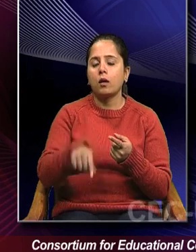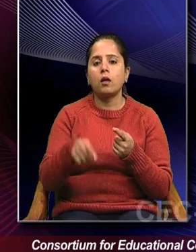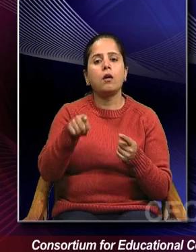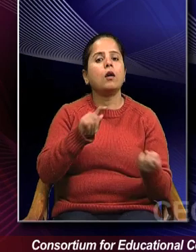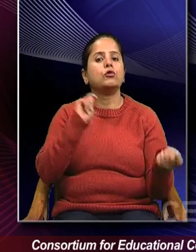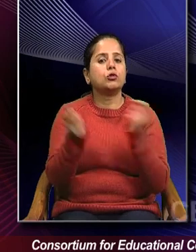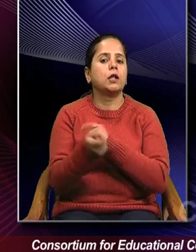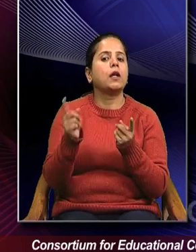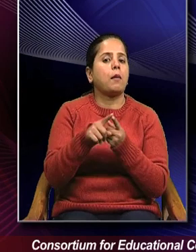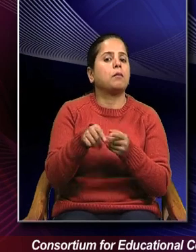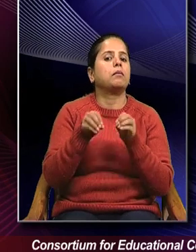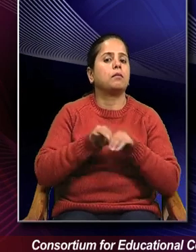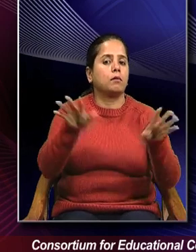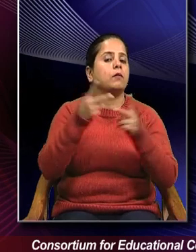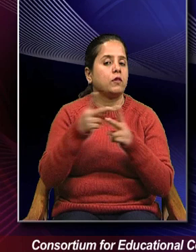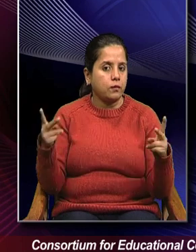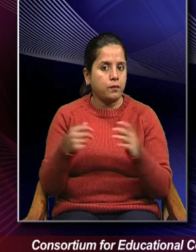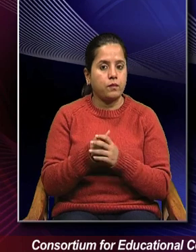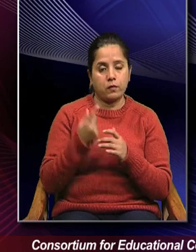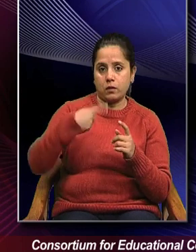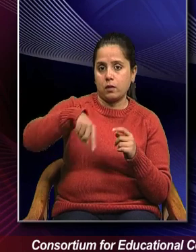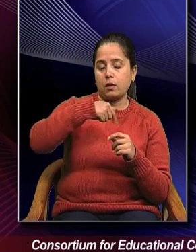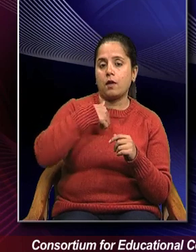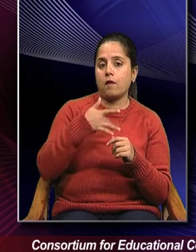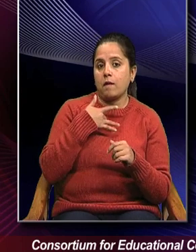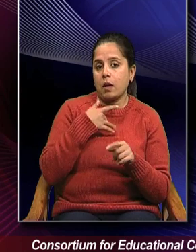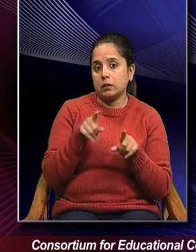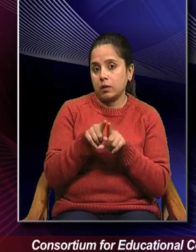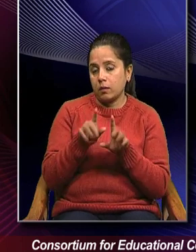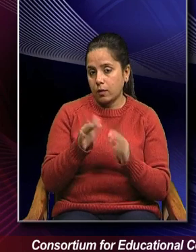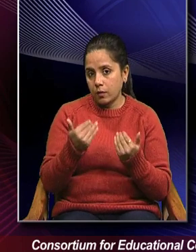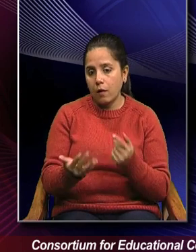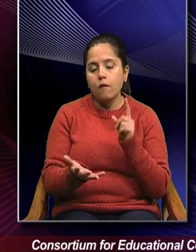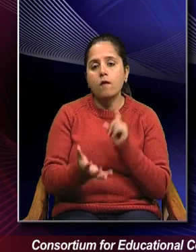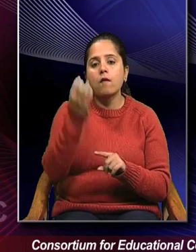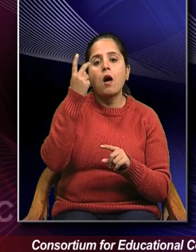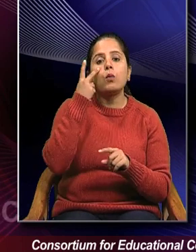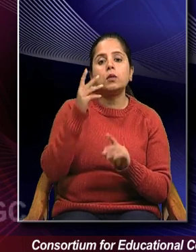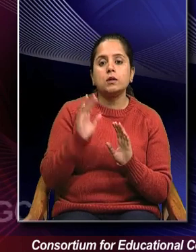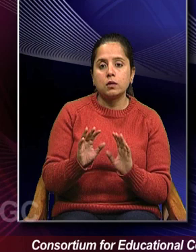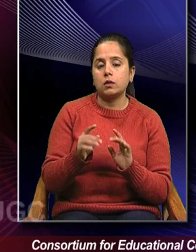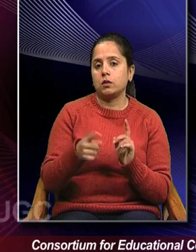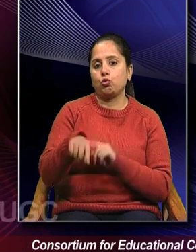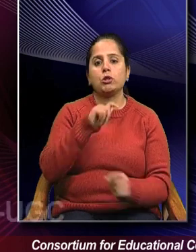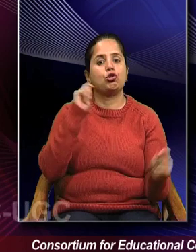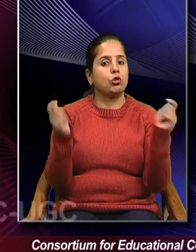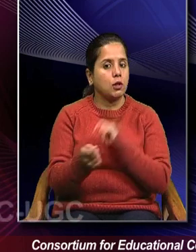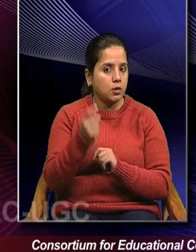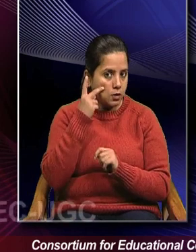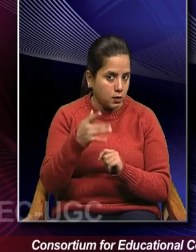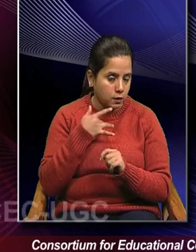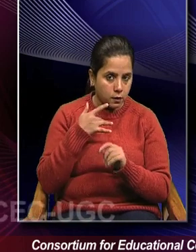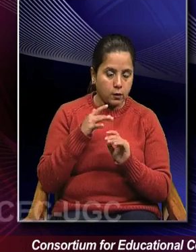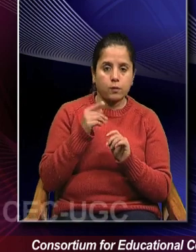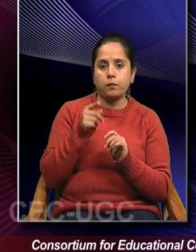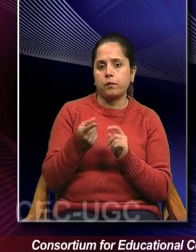it. So we in a way find that how the kind of change which took